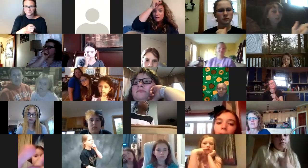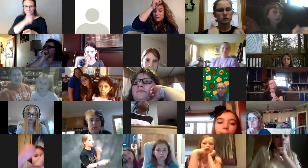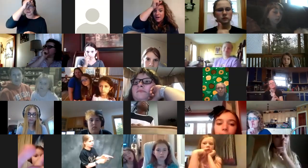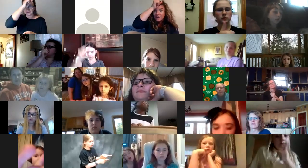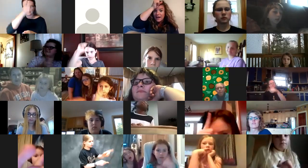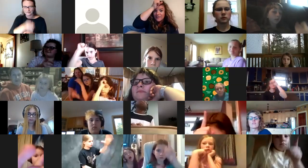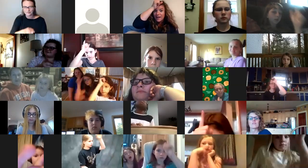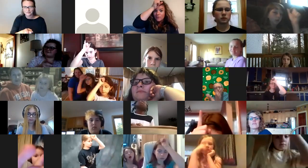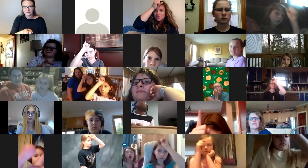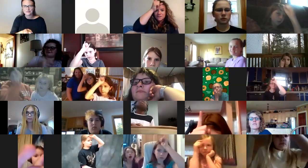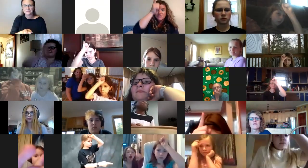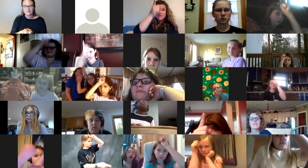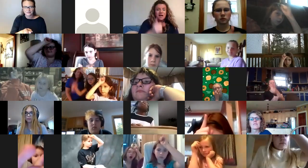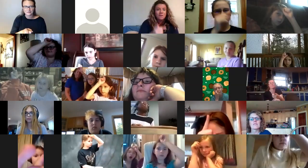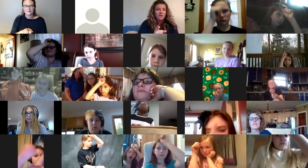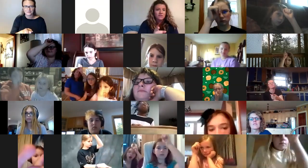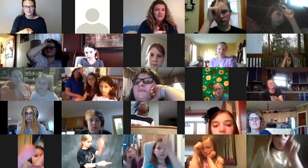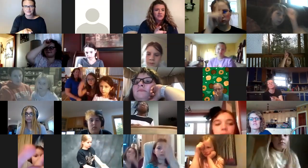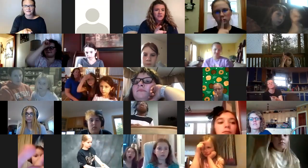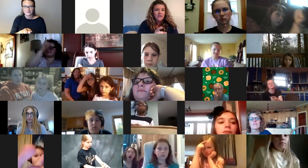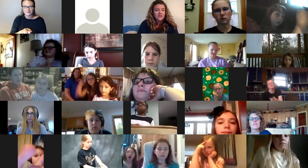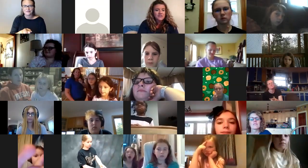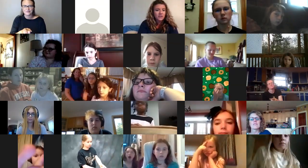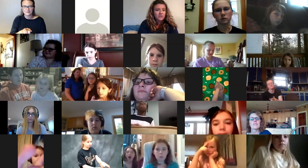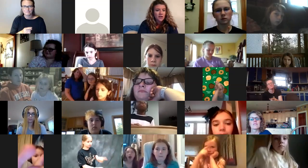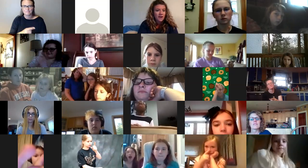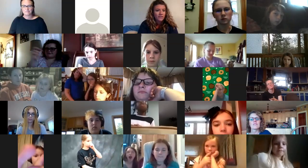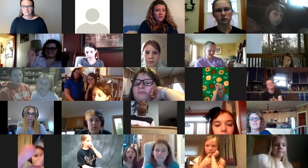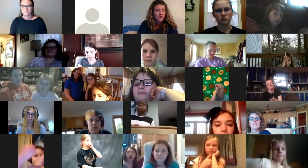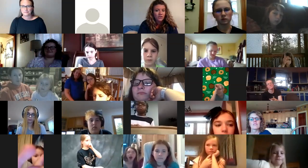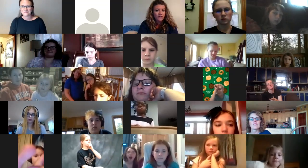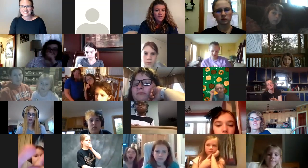go ahead and add that one, starts at the top and goes down. So now you can talk about everyone in your family.